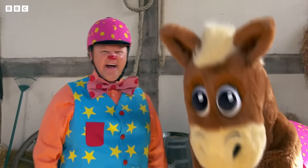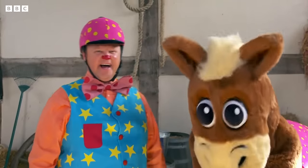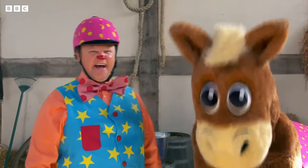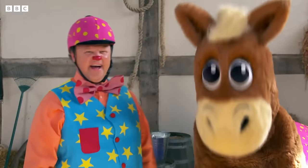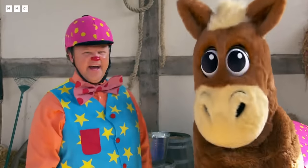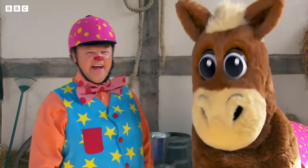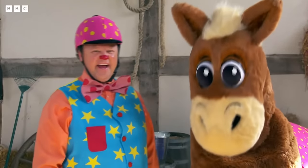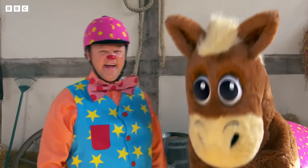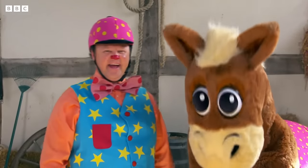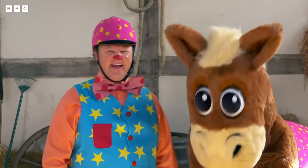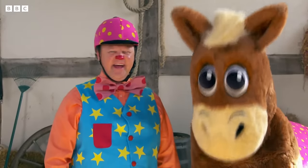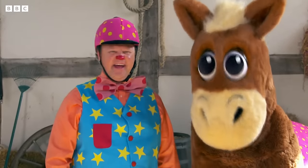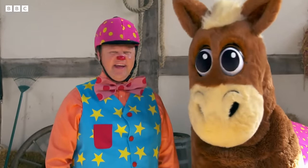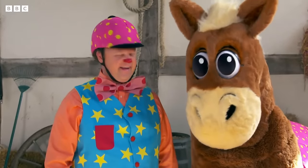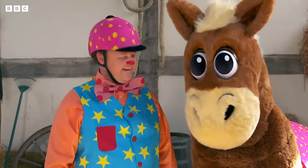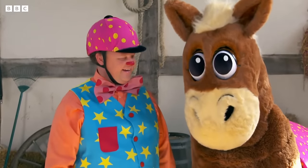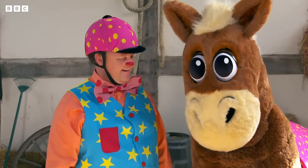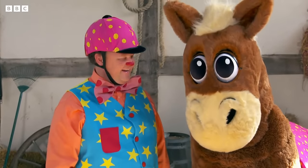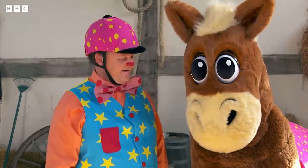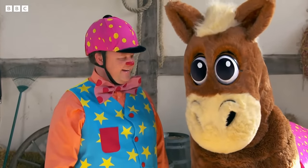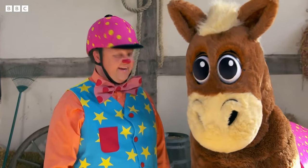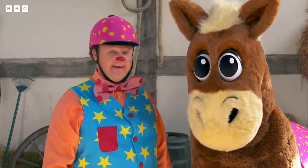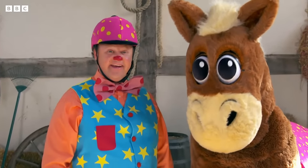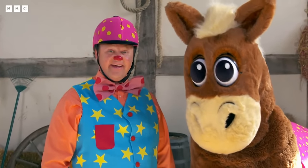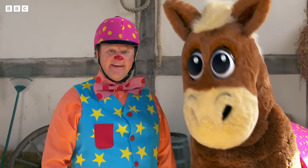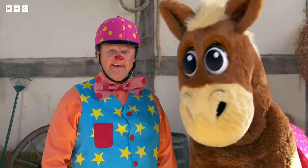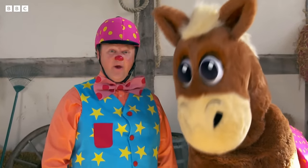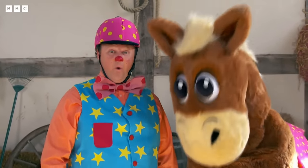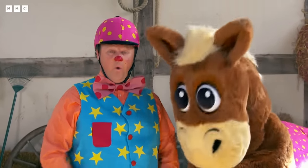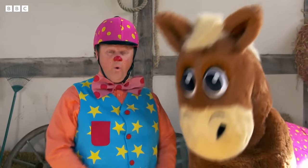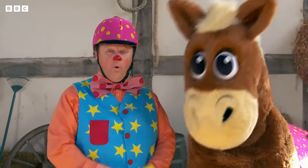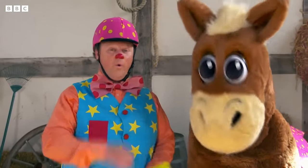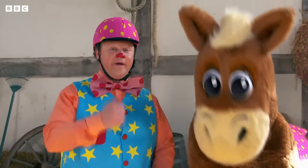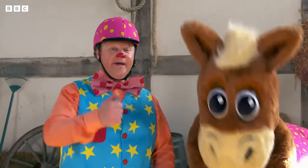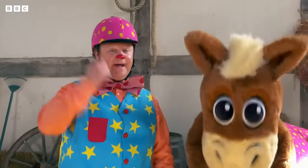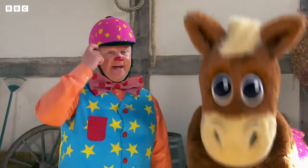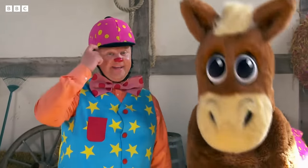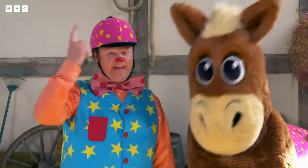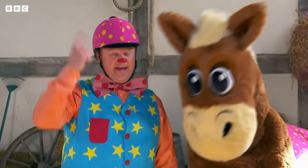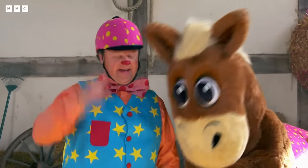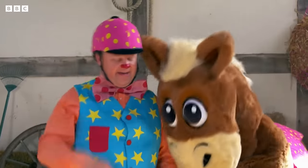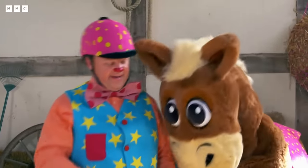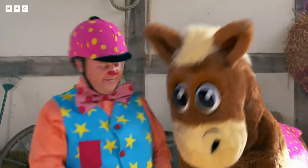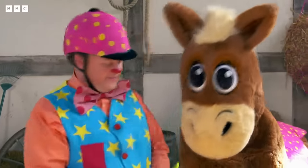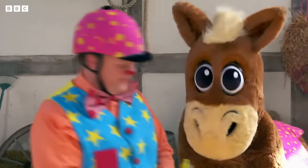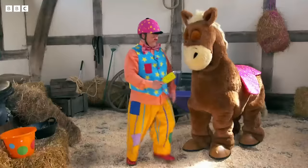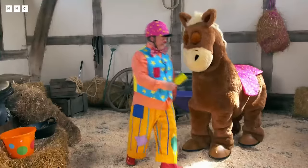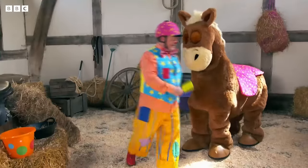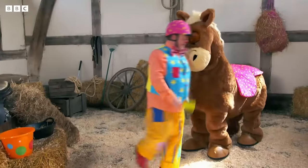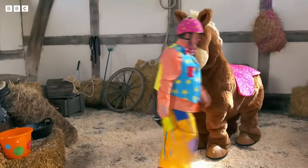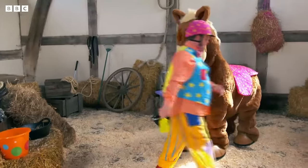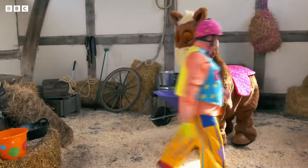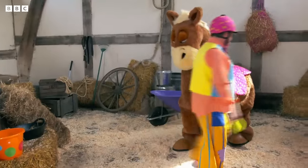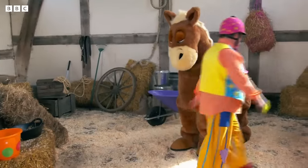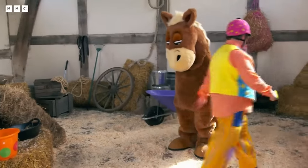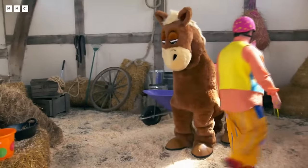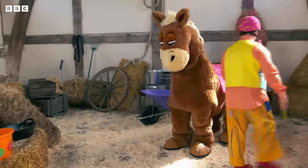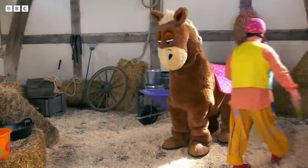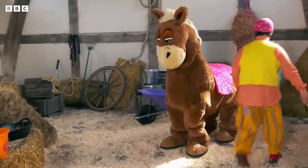Why don't you brush her tail instead, Mr. Tumble? Oh, good idea. Right, come on, Spotty. I'll brush